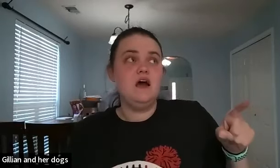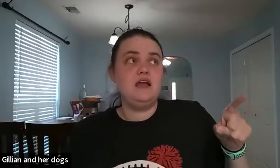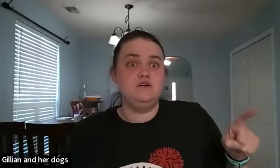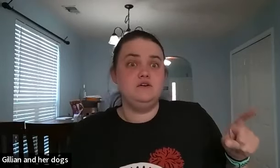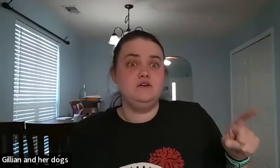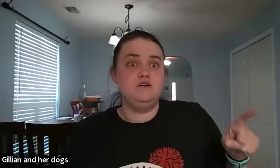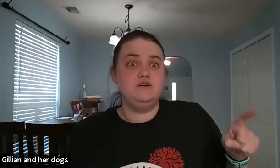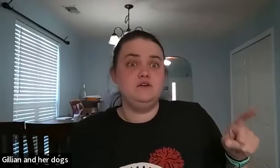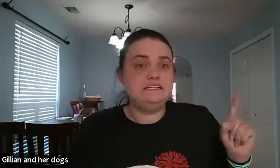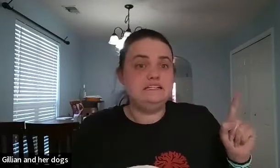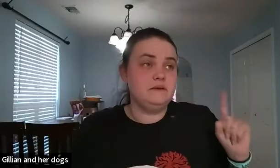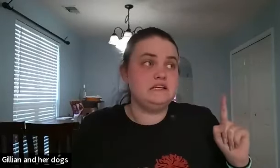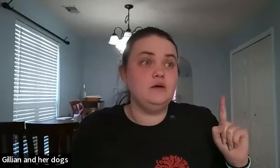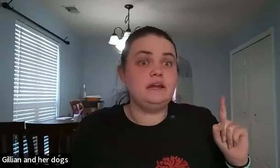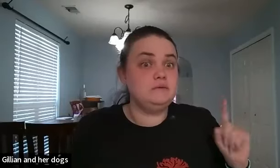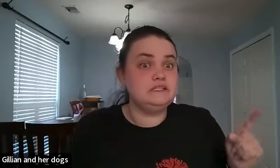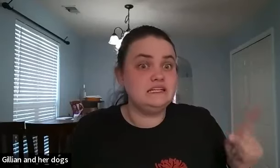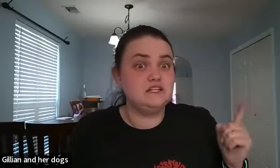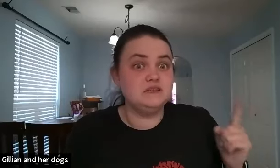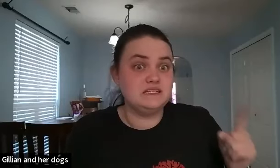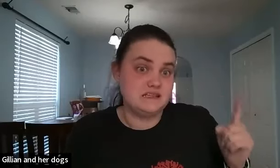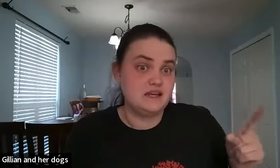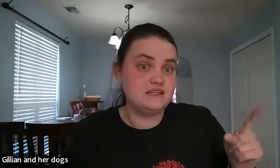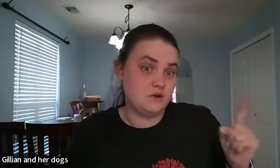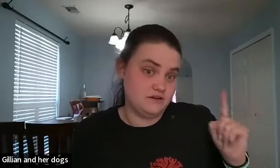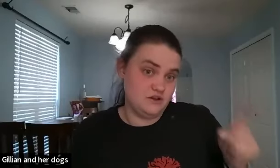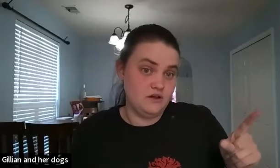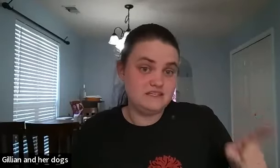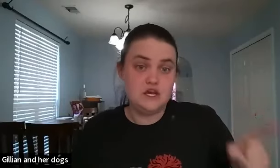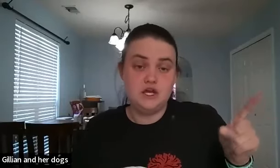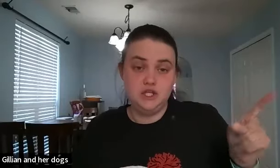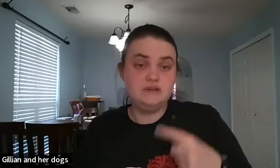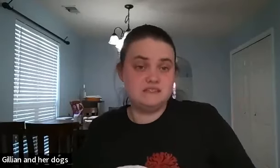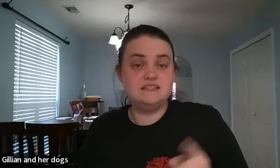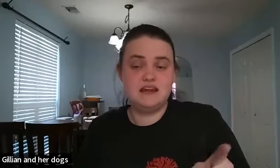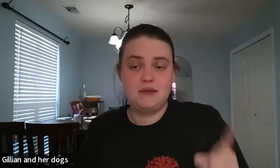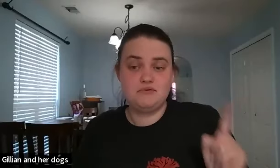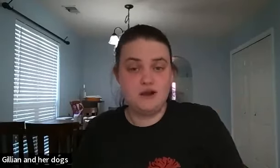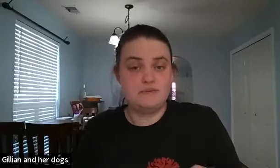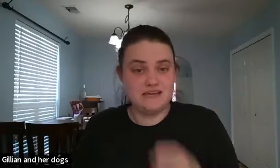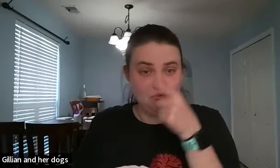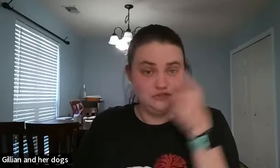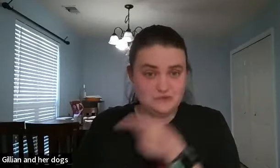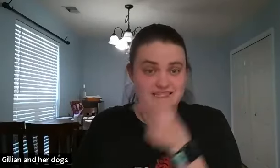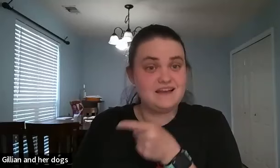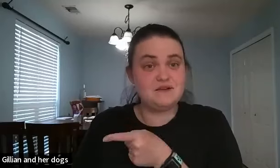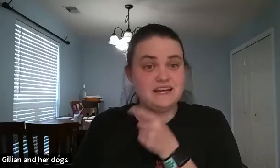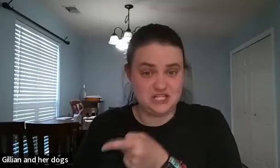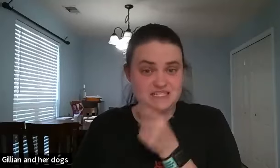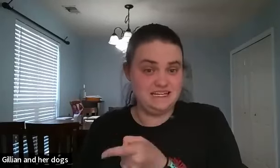like, I know this is not related to families at all, but I would like to know what this sign is, or I saw this, you can send it. I promise. I will do exactly what I just